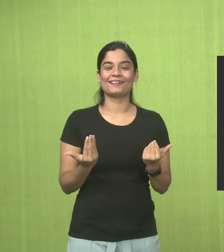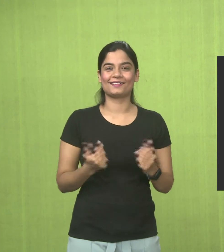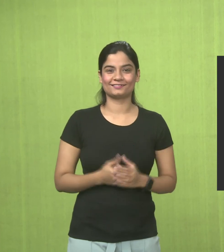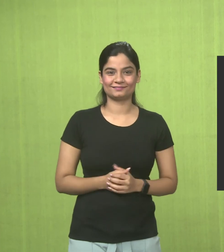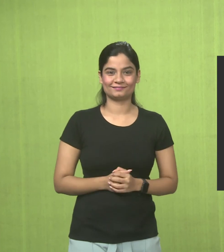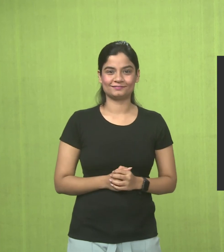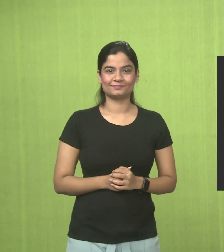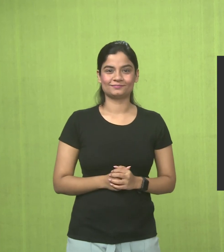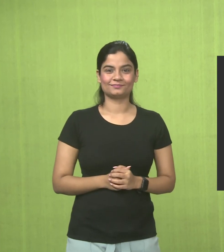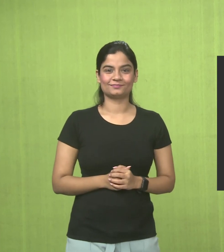interior designer.